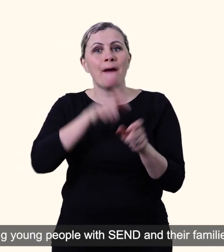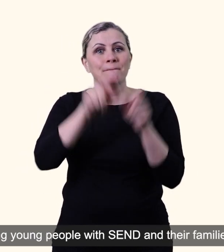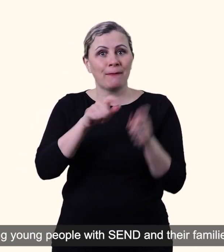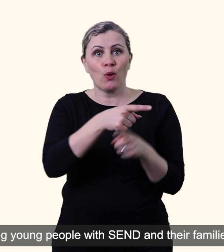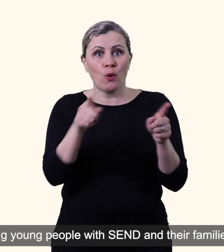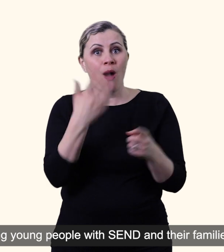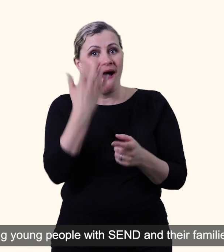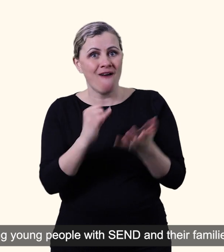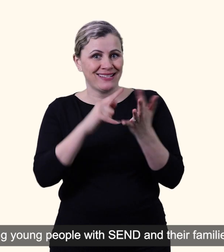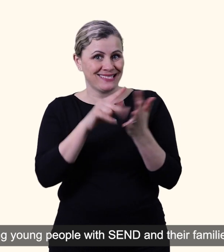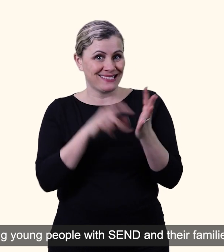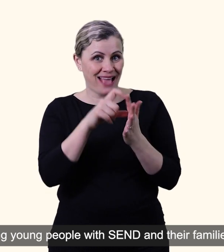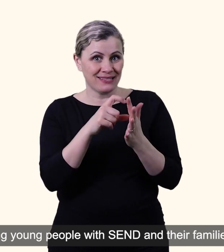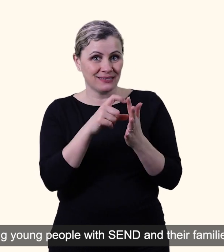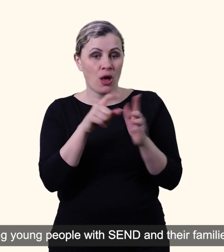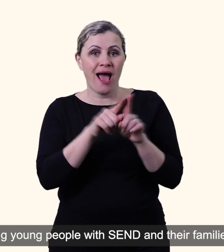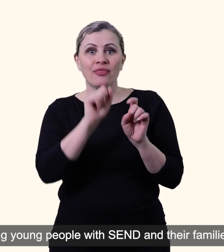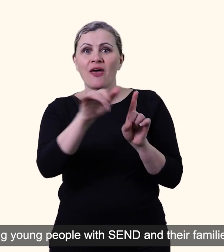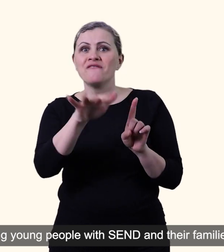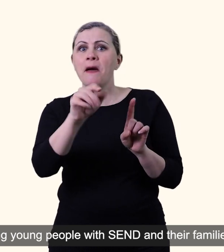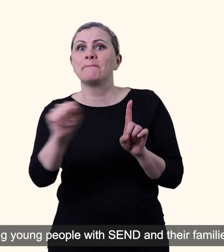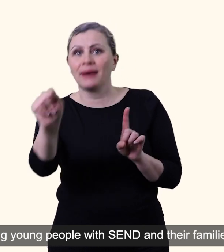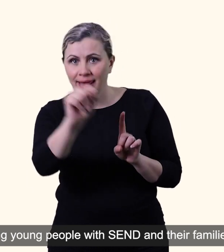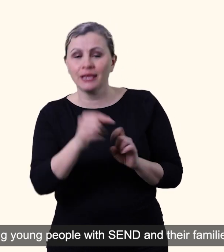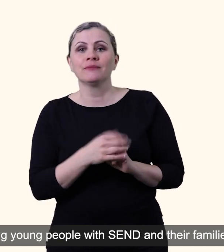among young people with SEND and their families.